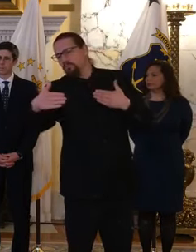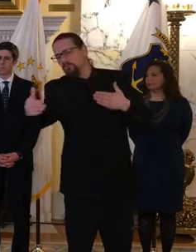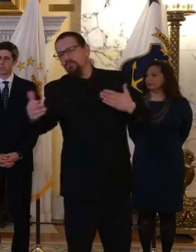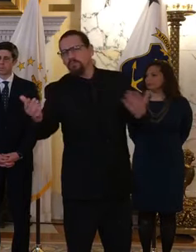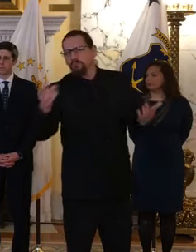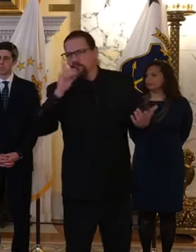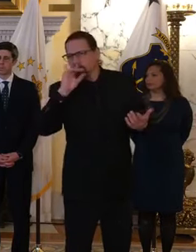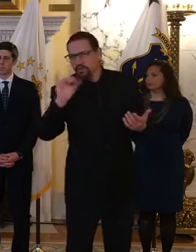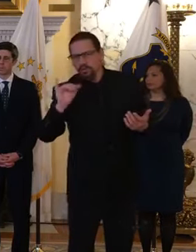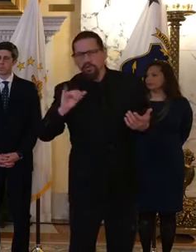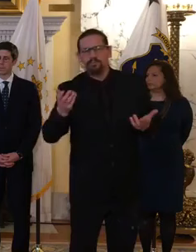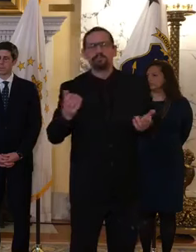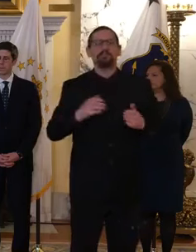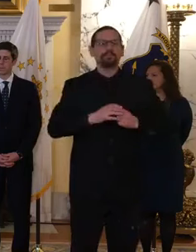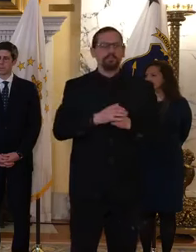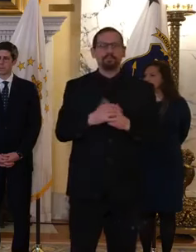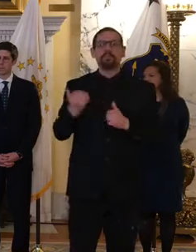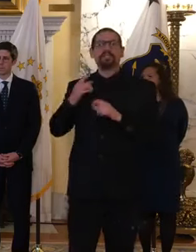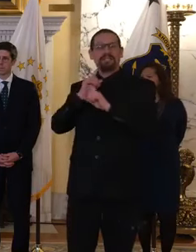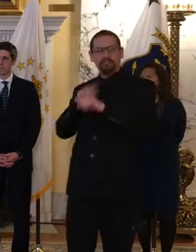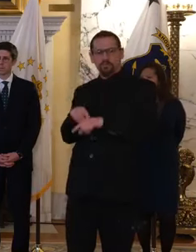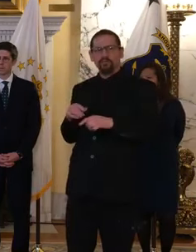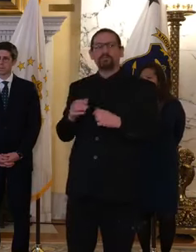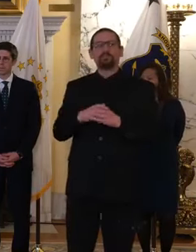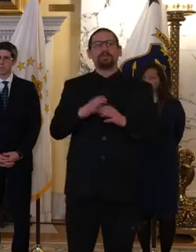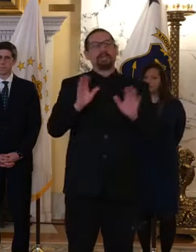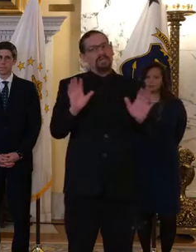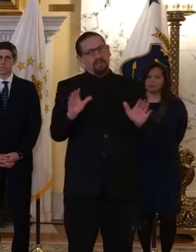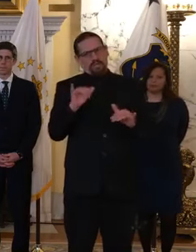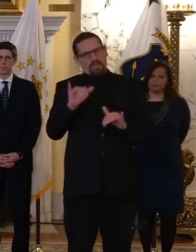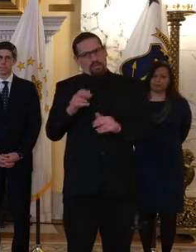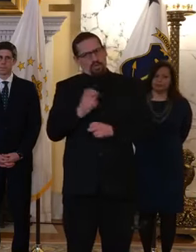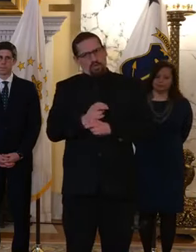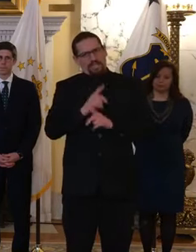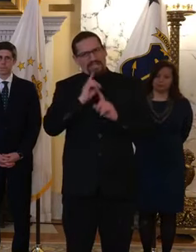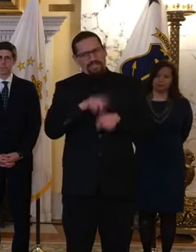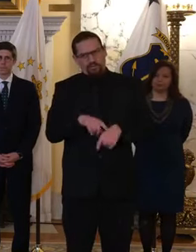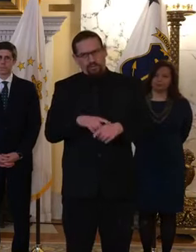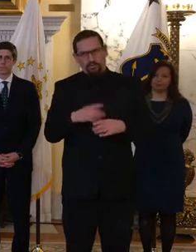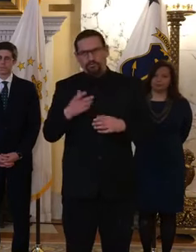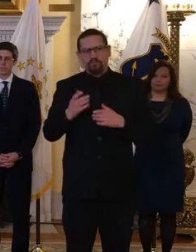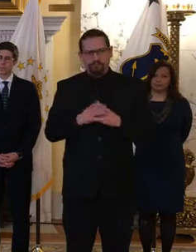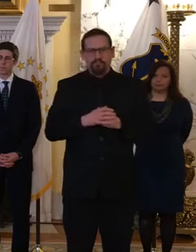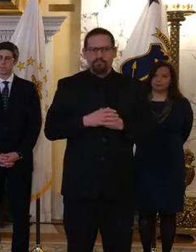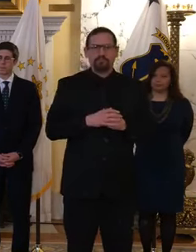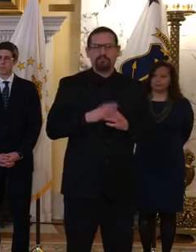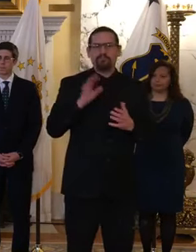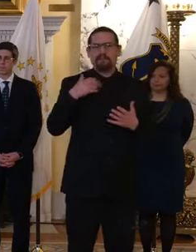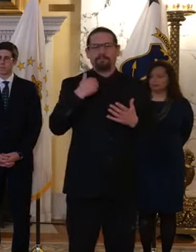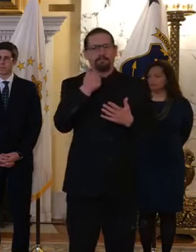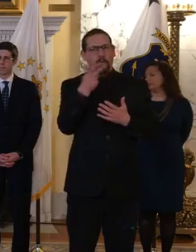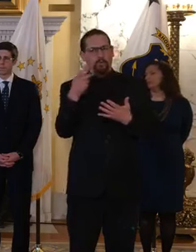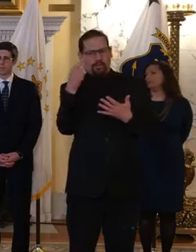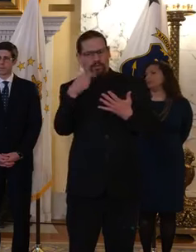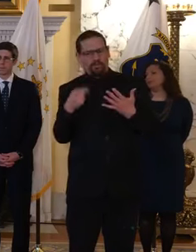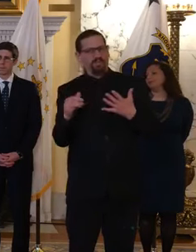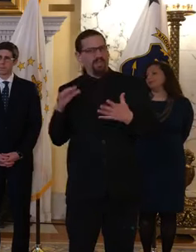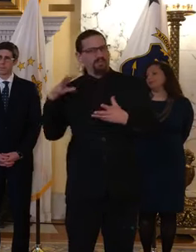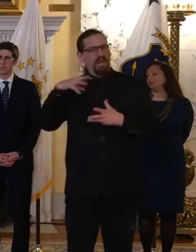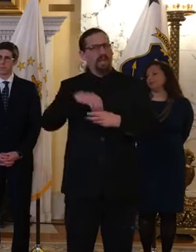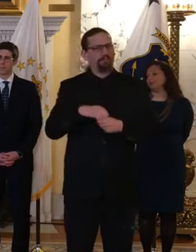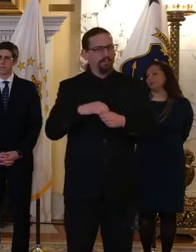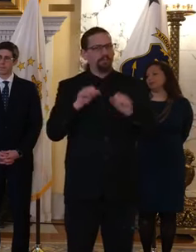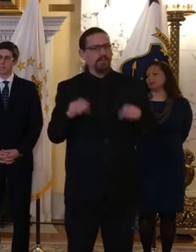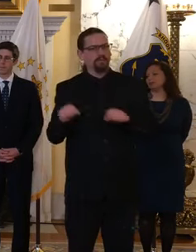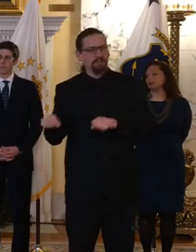because it depends on how well people continue to do social distancing and how well we kind of clamp down